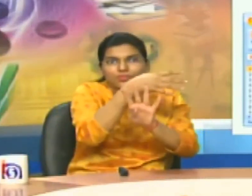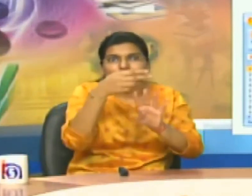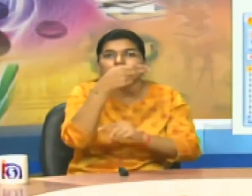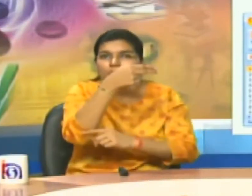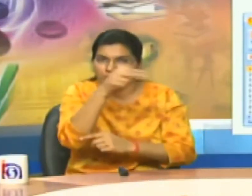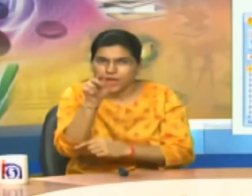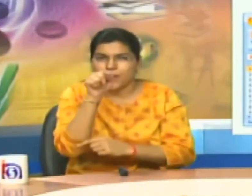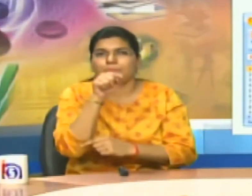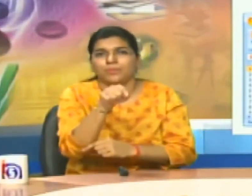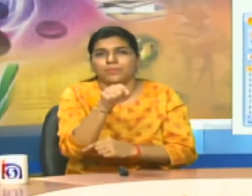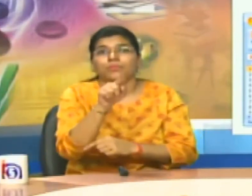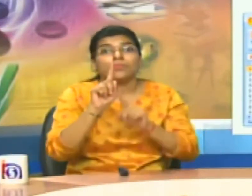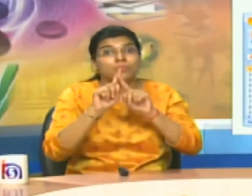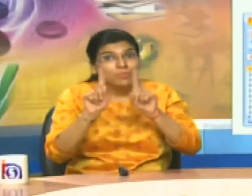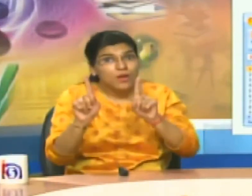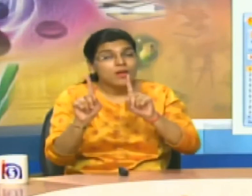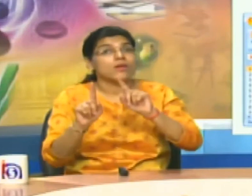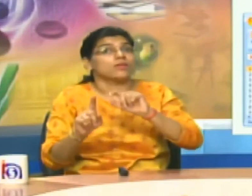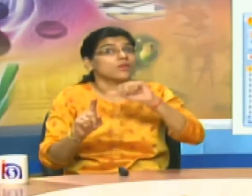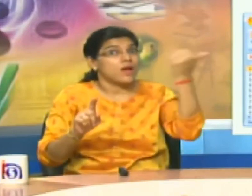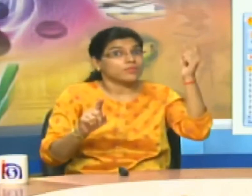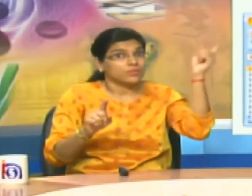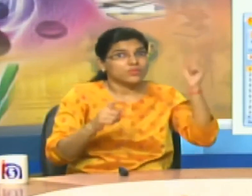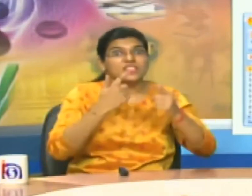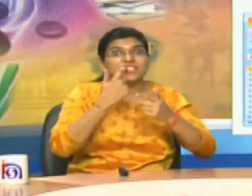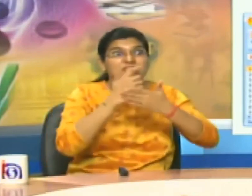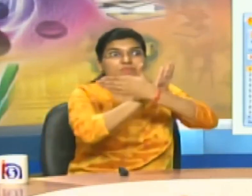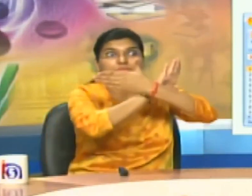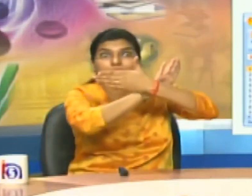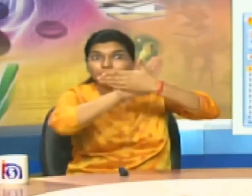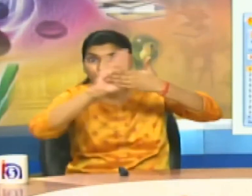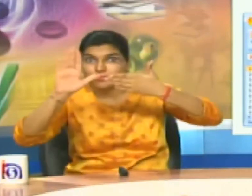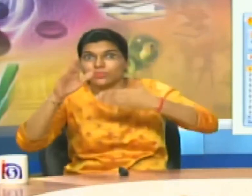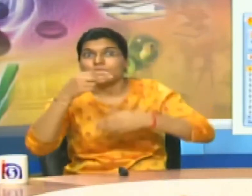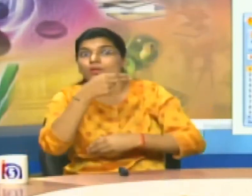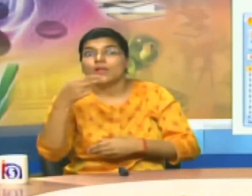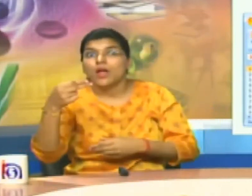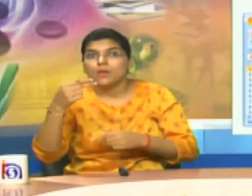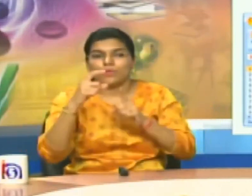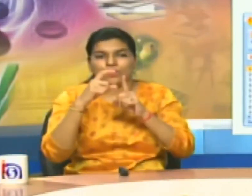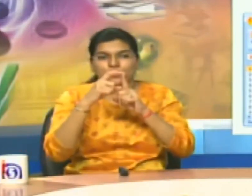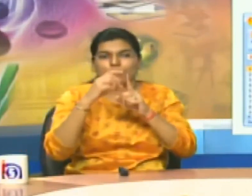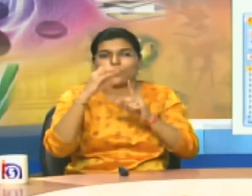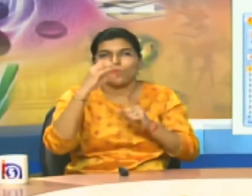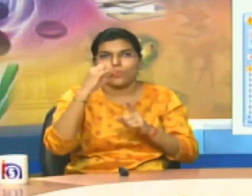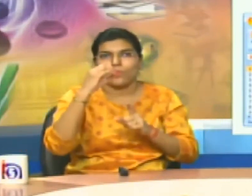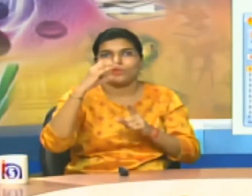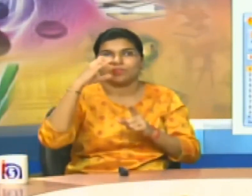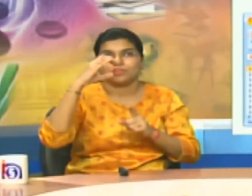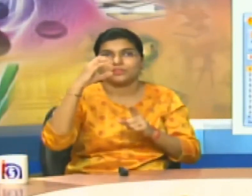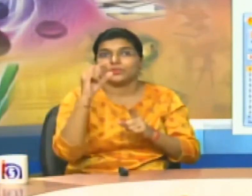spreadsheet, like this is in front of you. There are some white screen also.